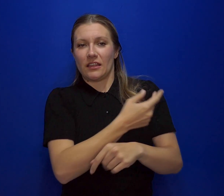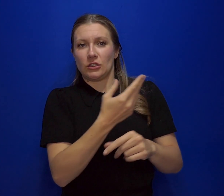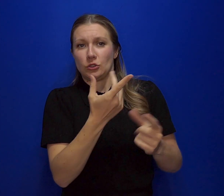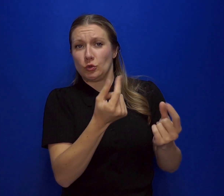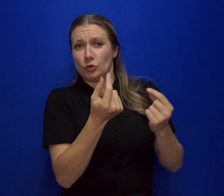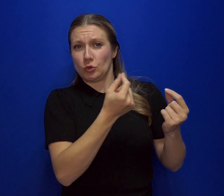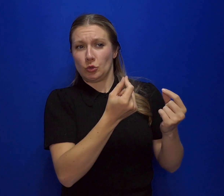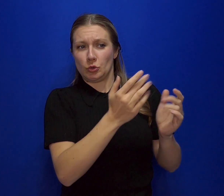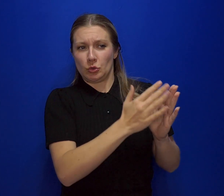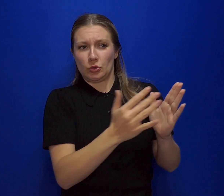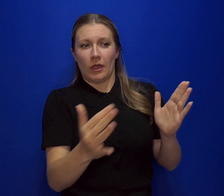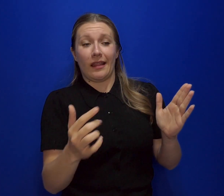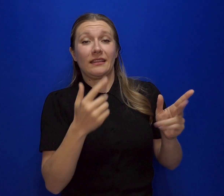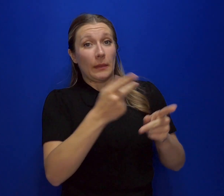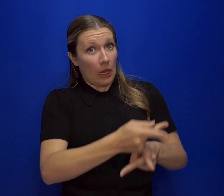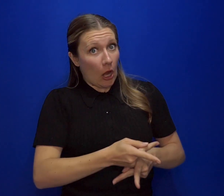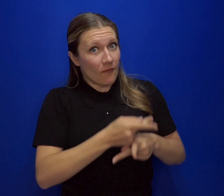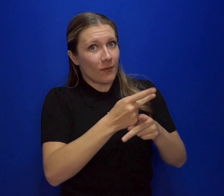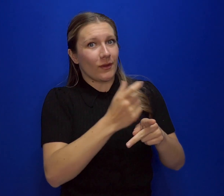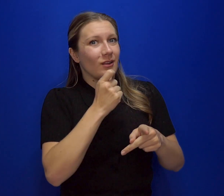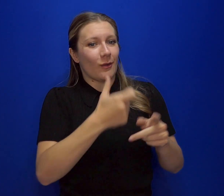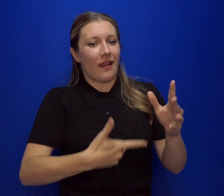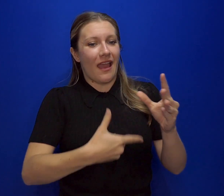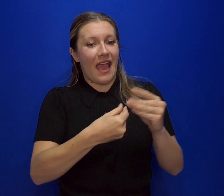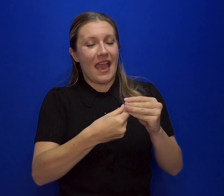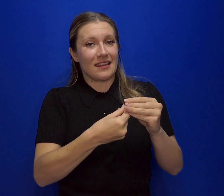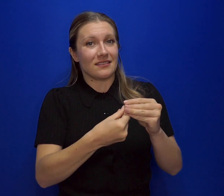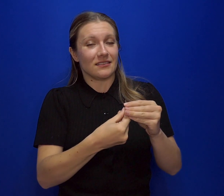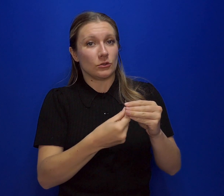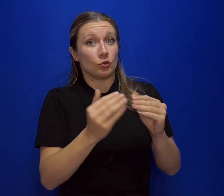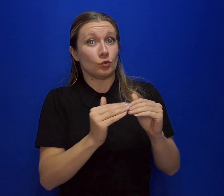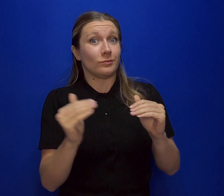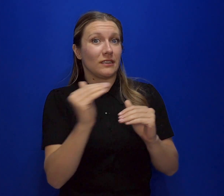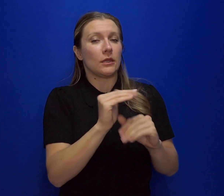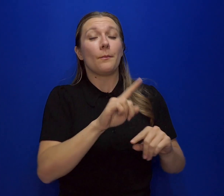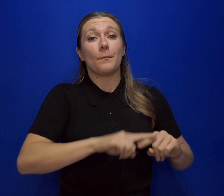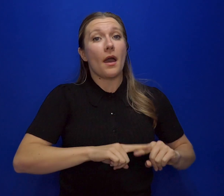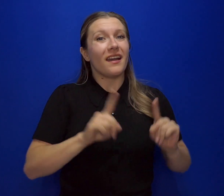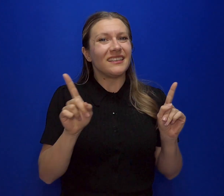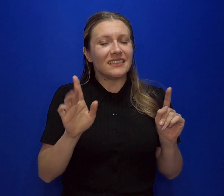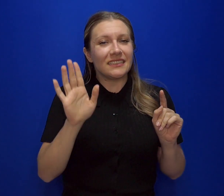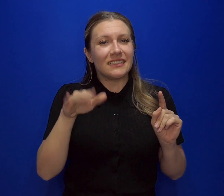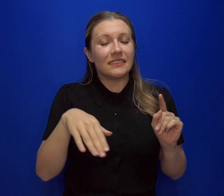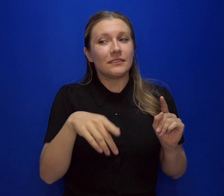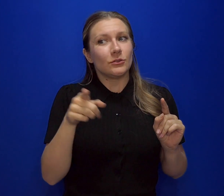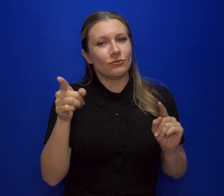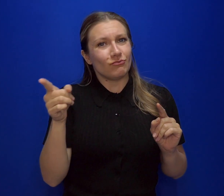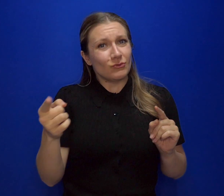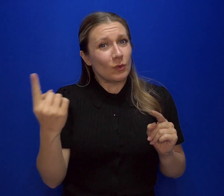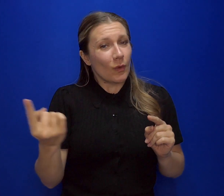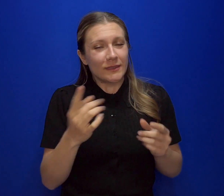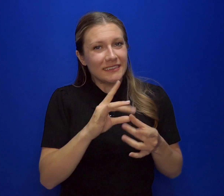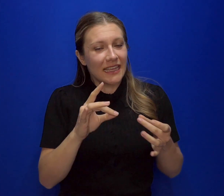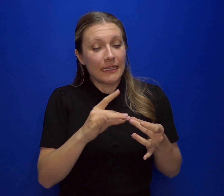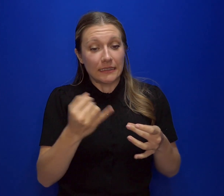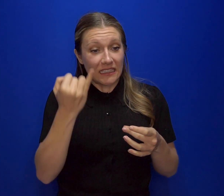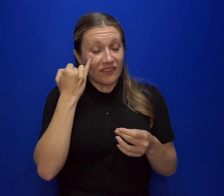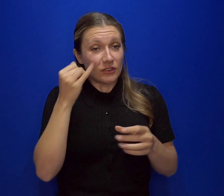about not adding extra within this. But as you always say, if you've done it enough